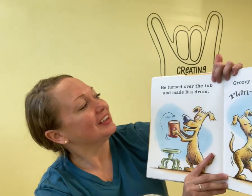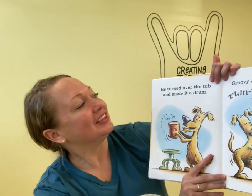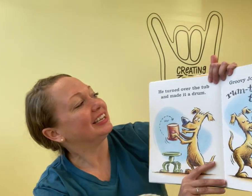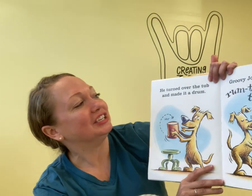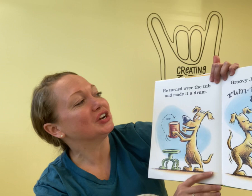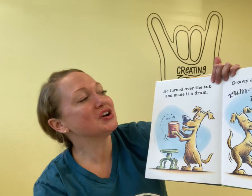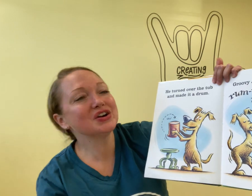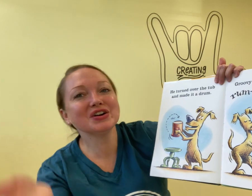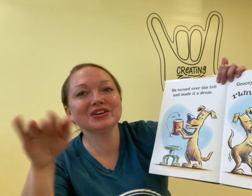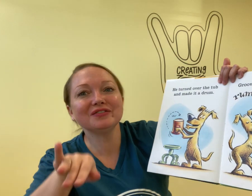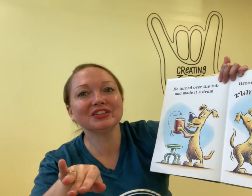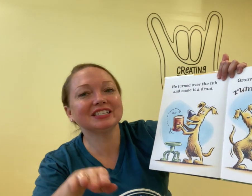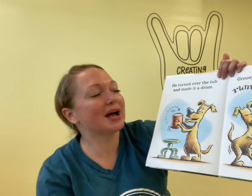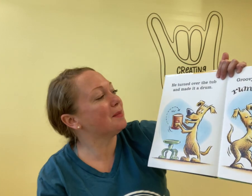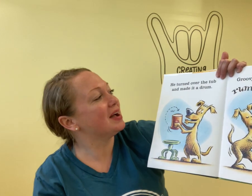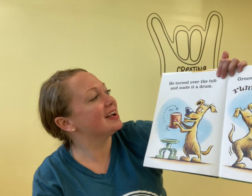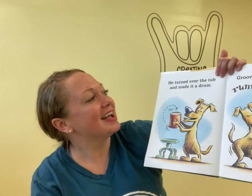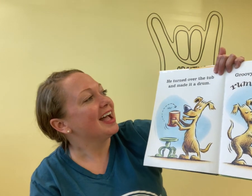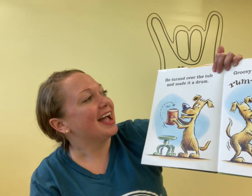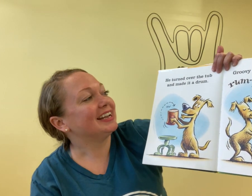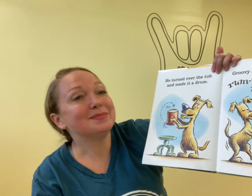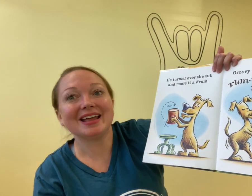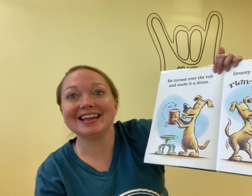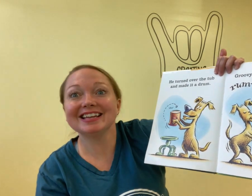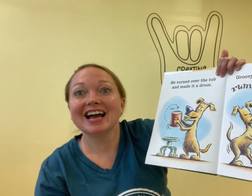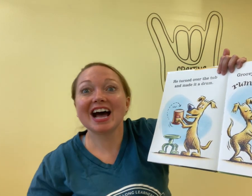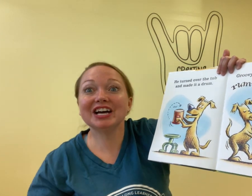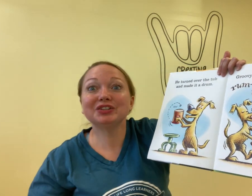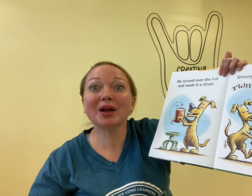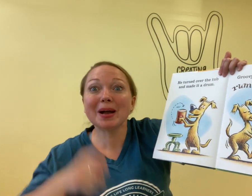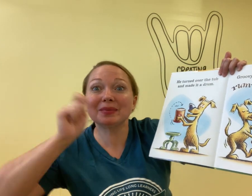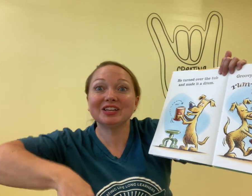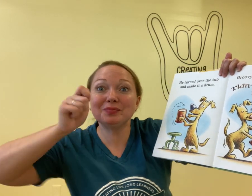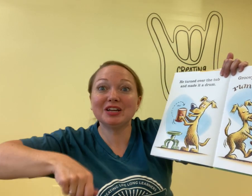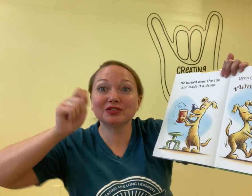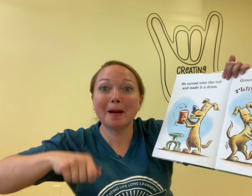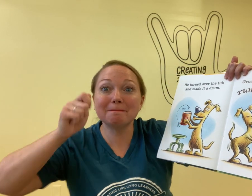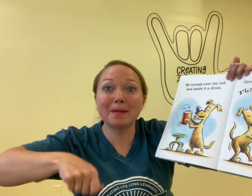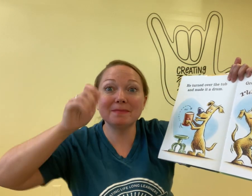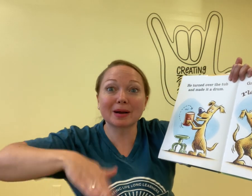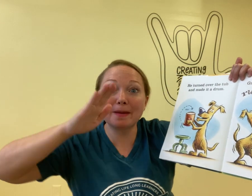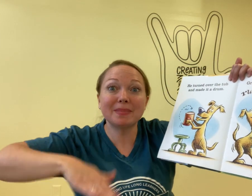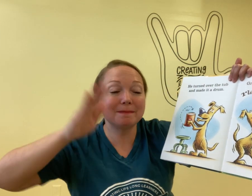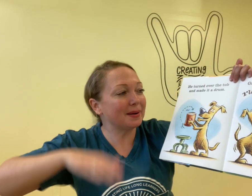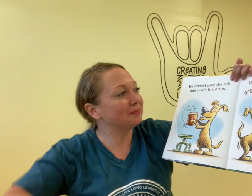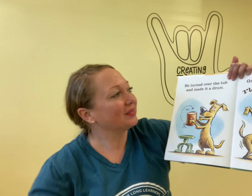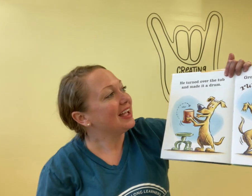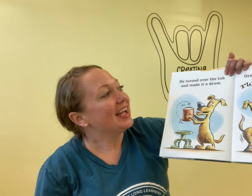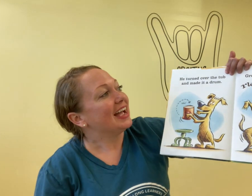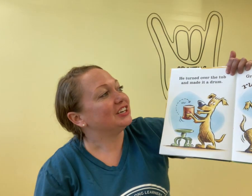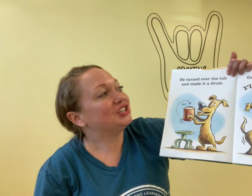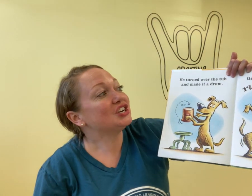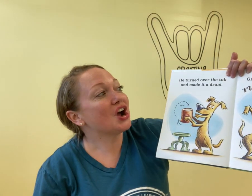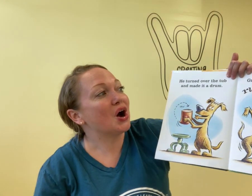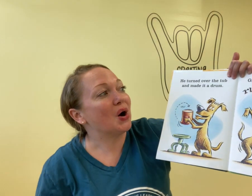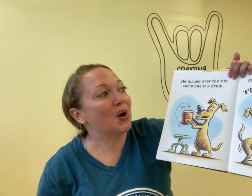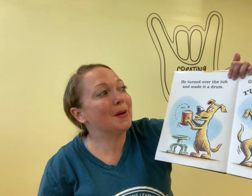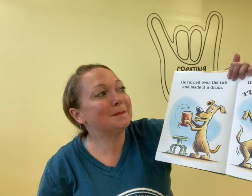He turned over the tub and he made a drum. Can you beat your drum? Bum, bada, bum, bum, bum. And Joe beat out